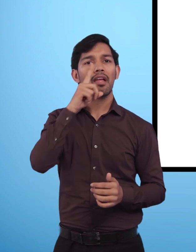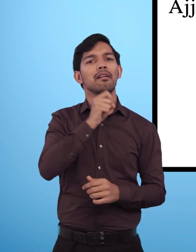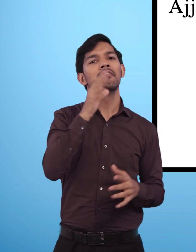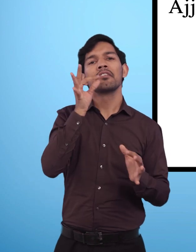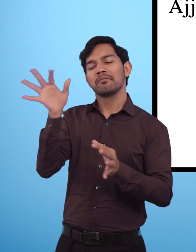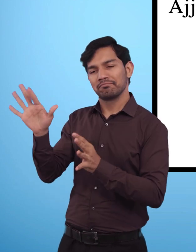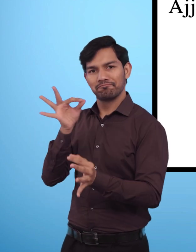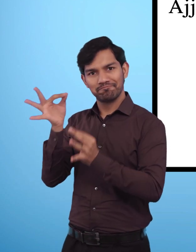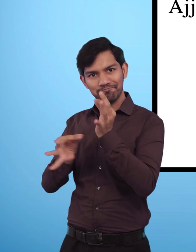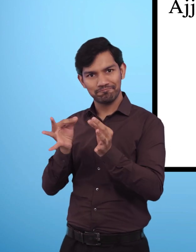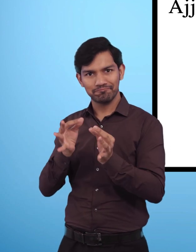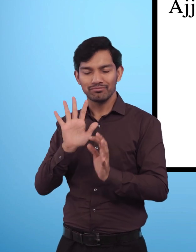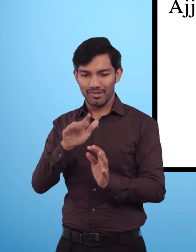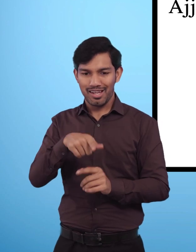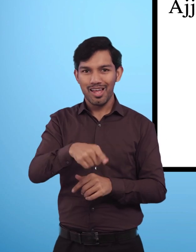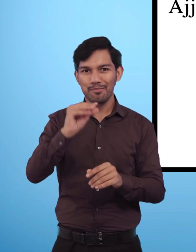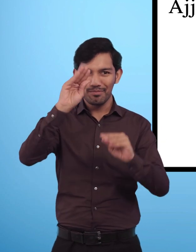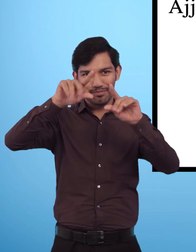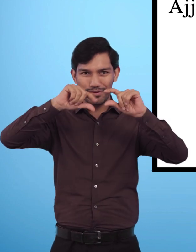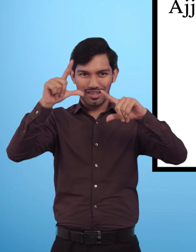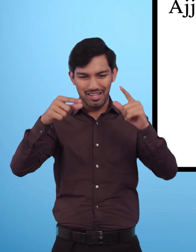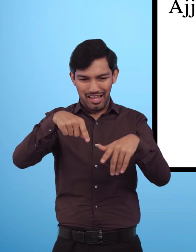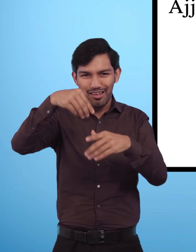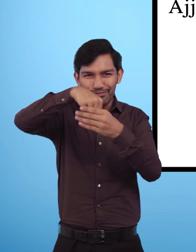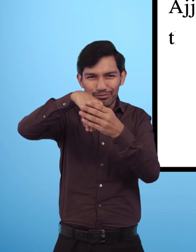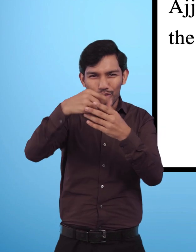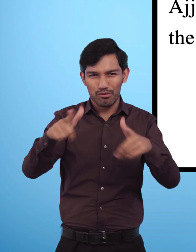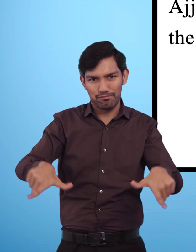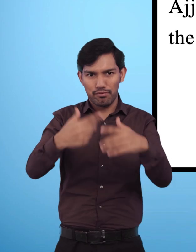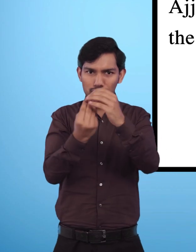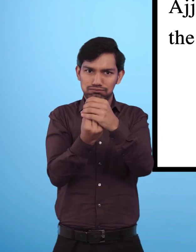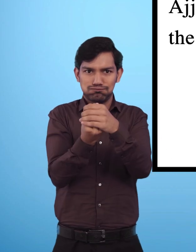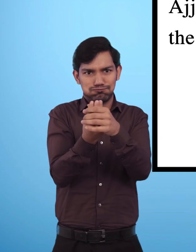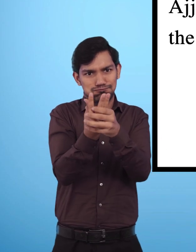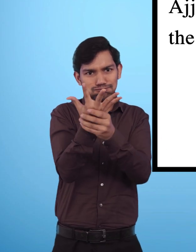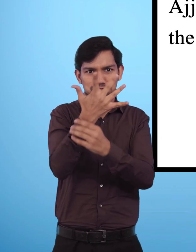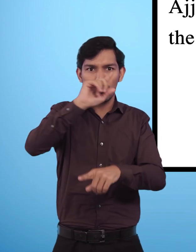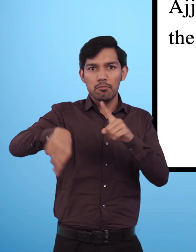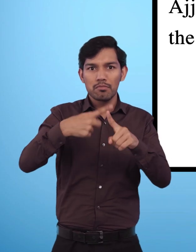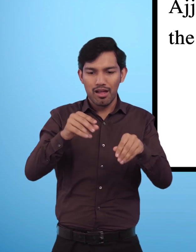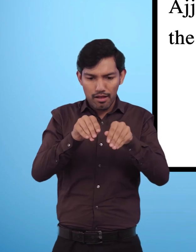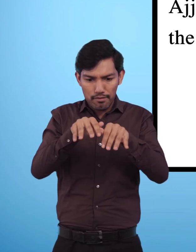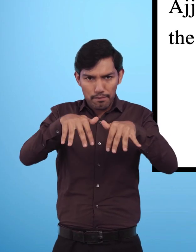Aji explains, the roots of the plant hold on to the soil and prevent it from being washed away.